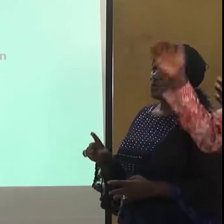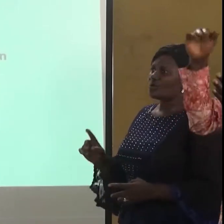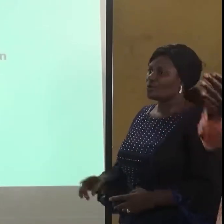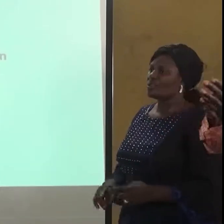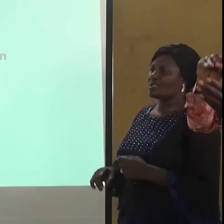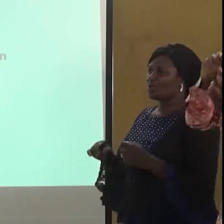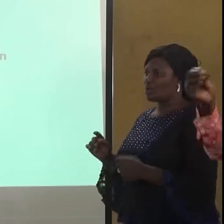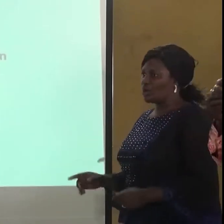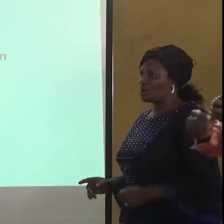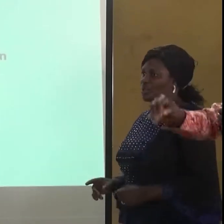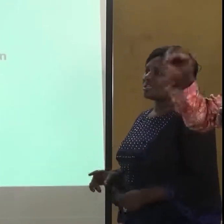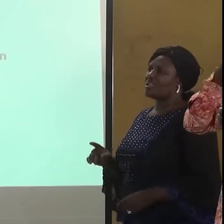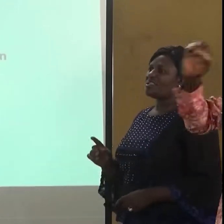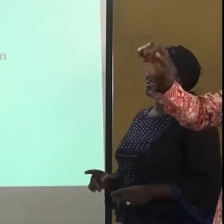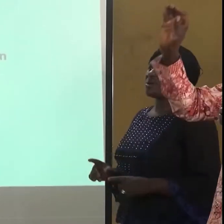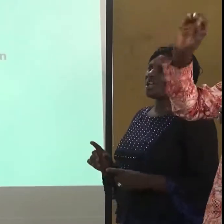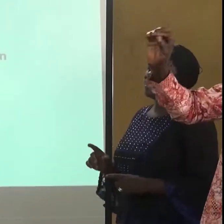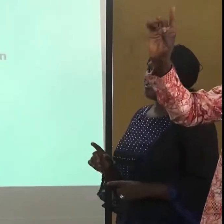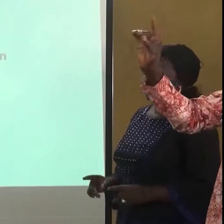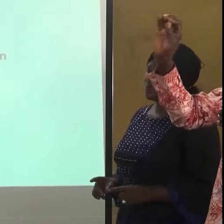080-240-40570. Ruth Tonko Godwin,